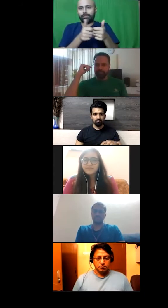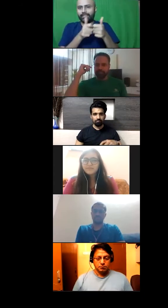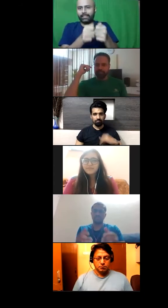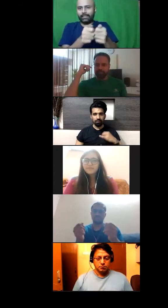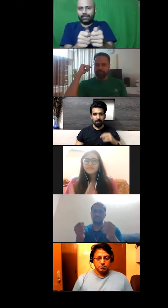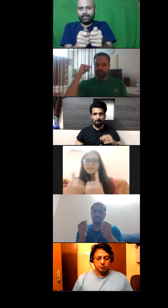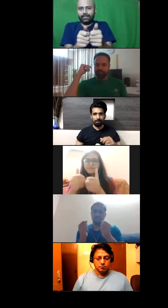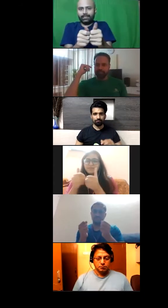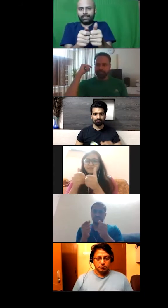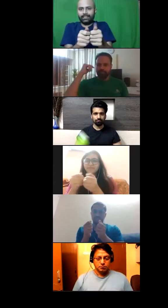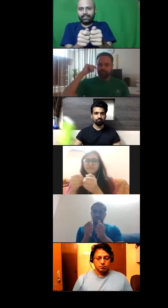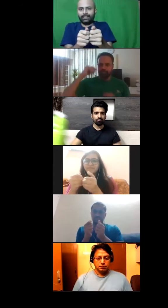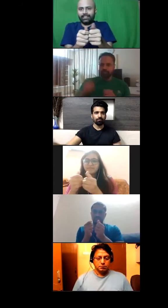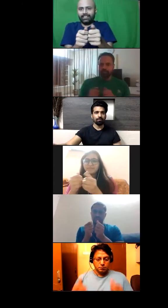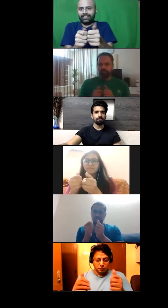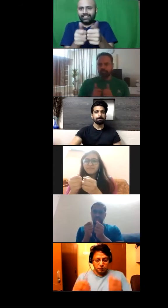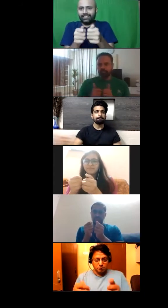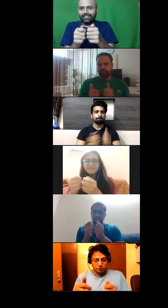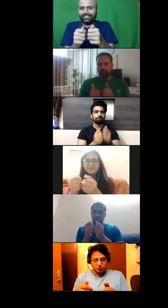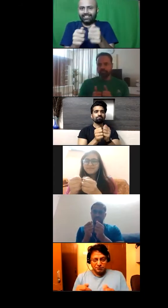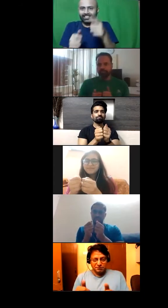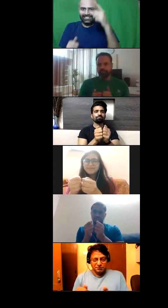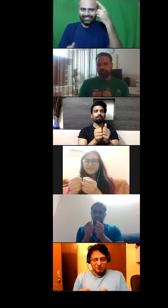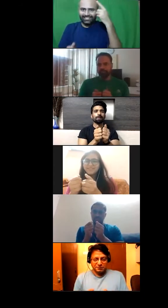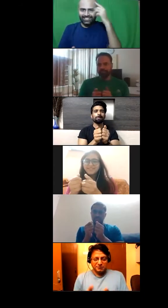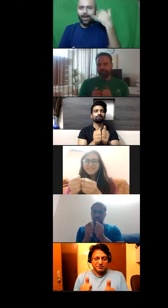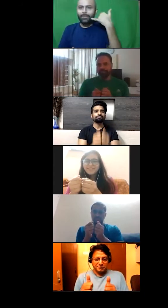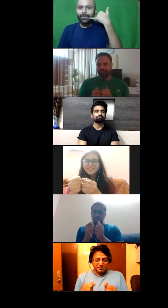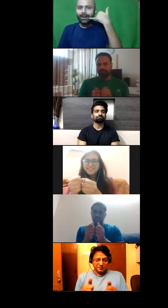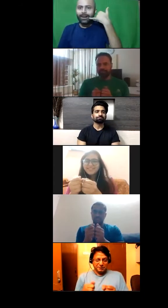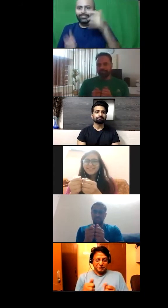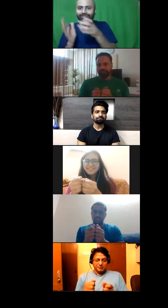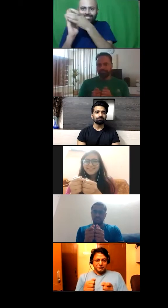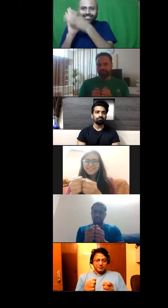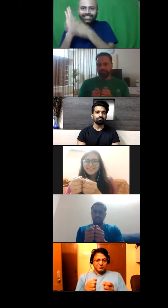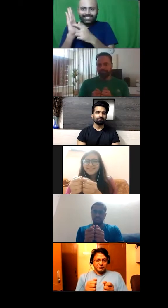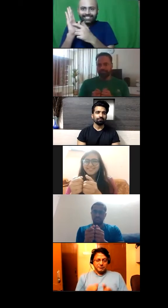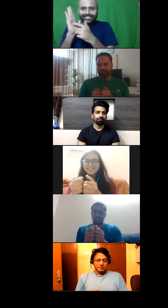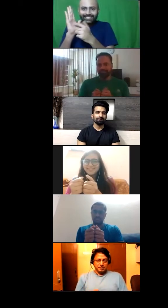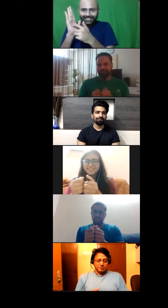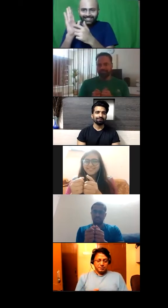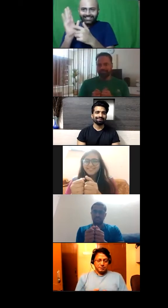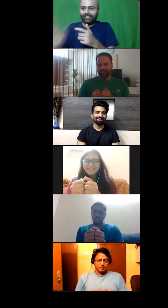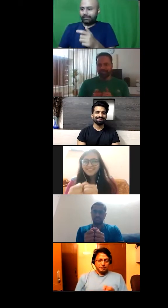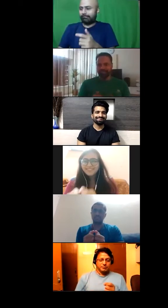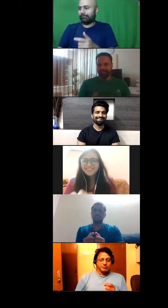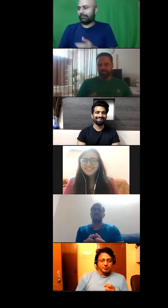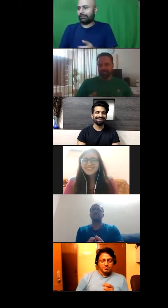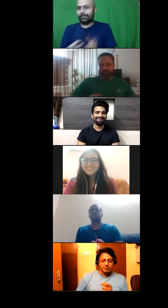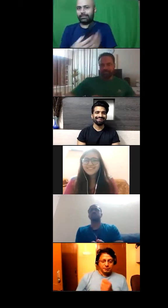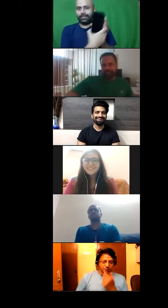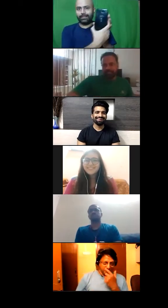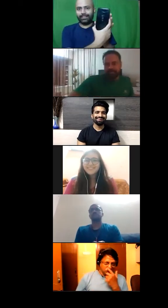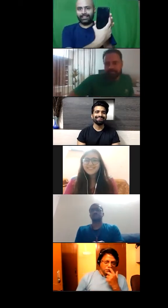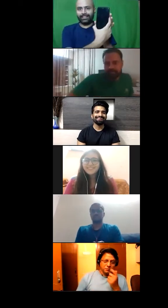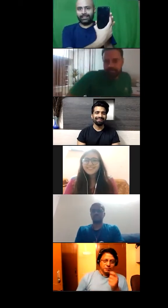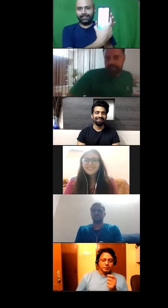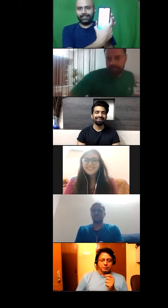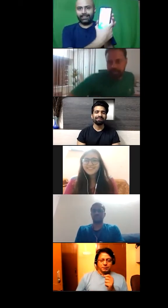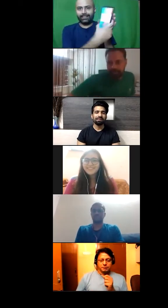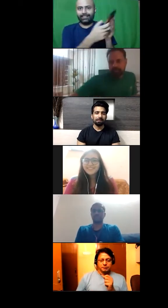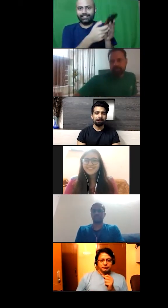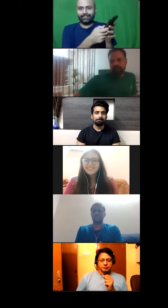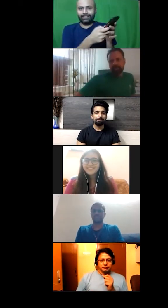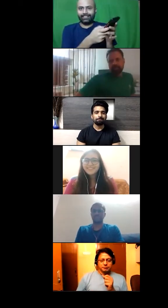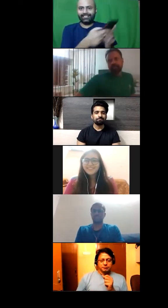So text. This is the sign for text. You remember you are using your keypad. So how